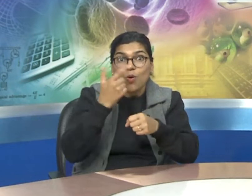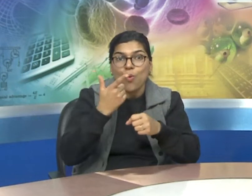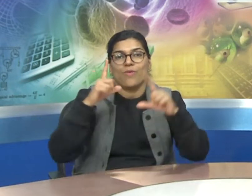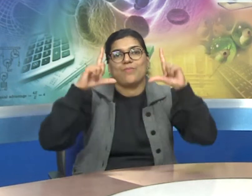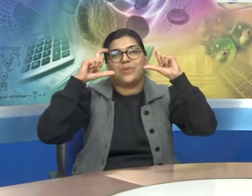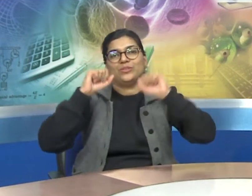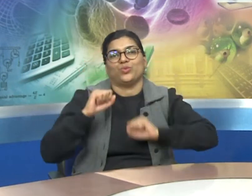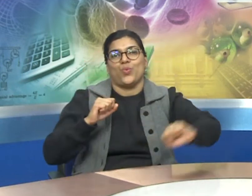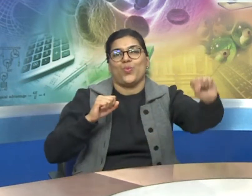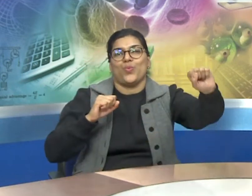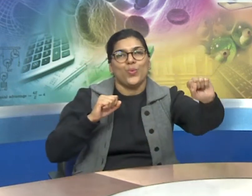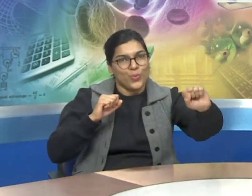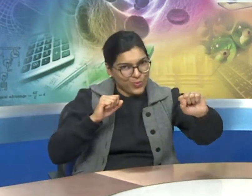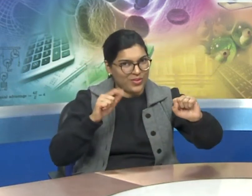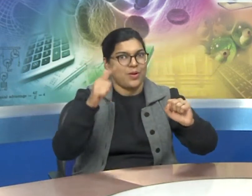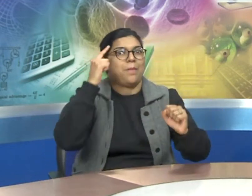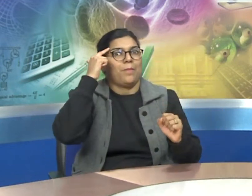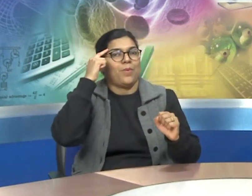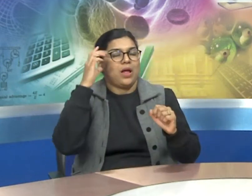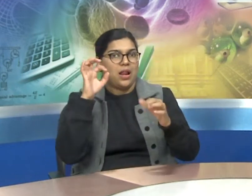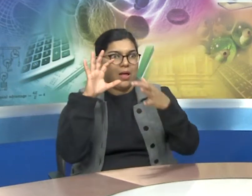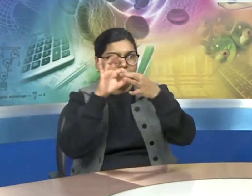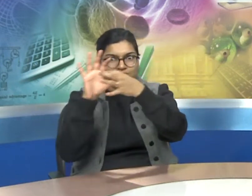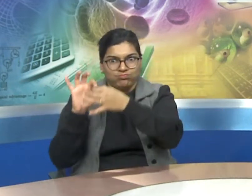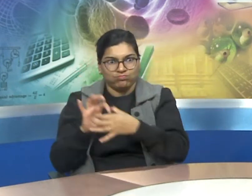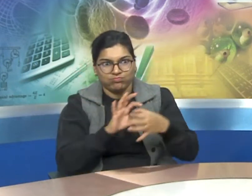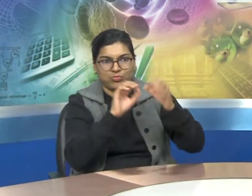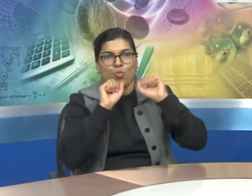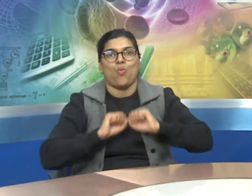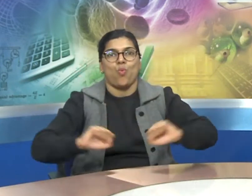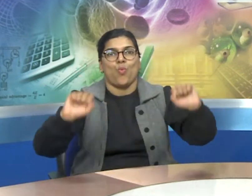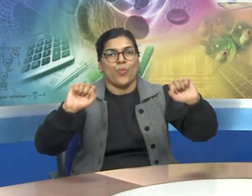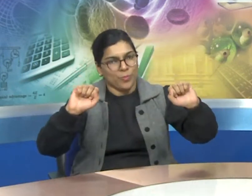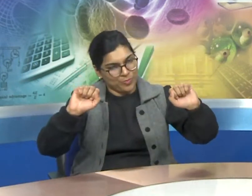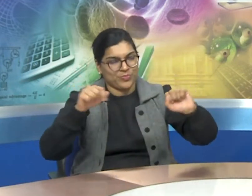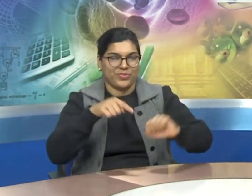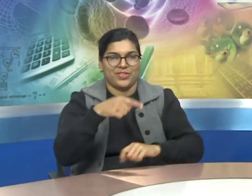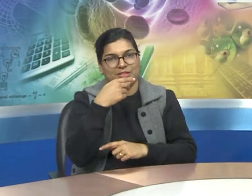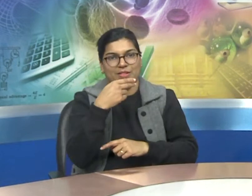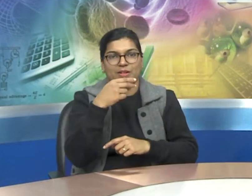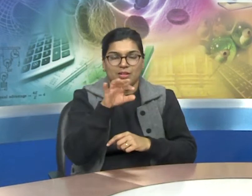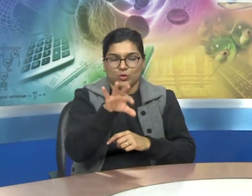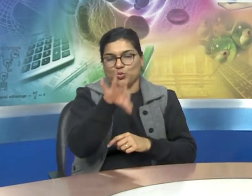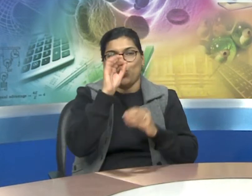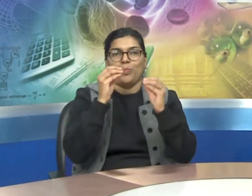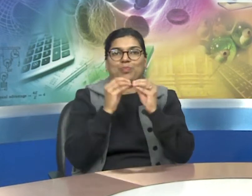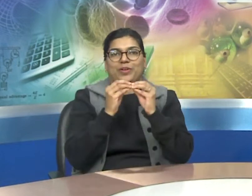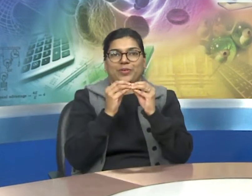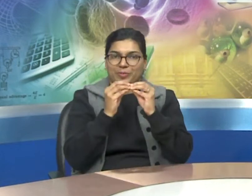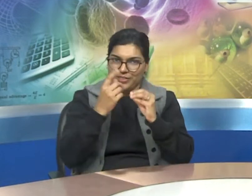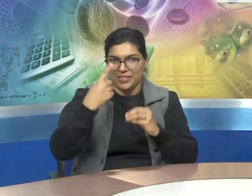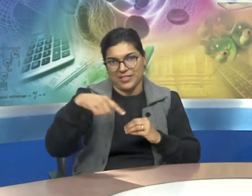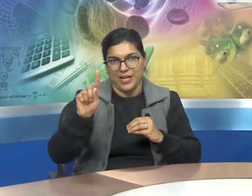So there are various types of softwares. In all the software there are different extension